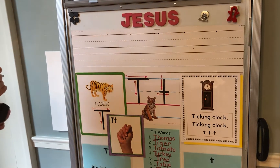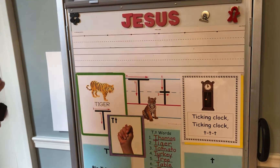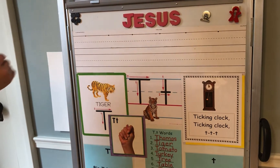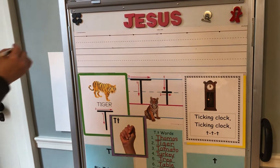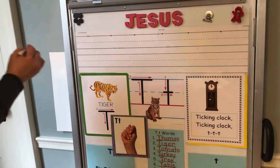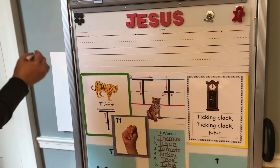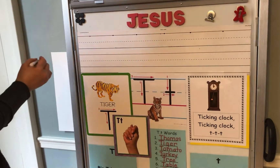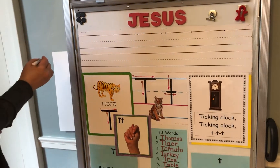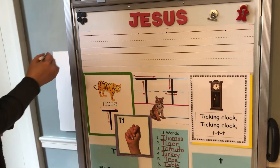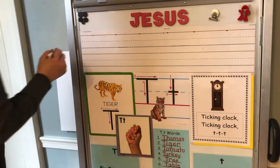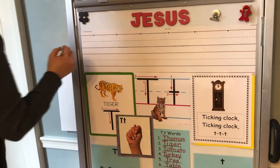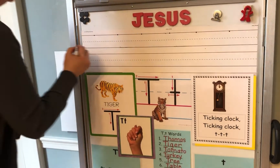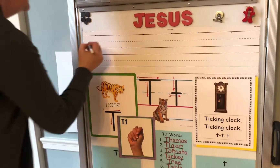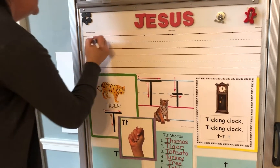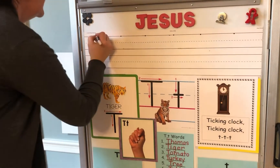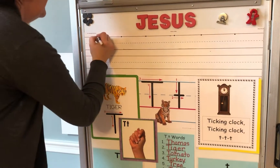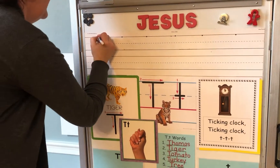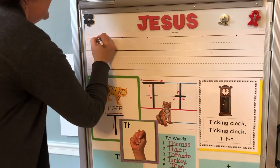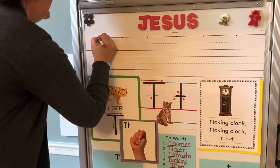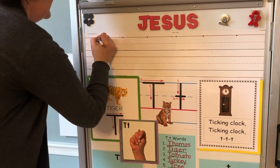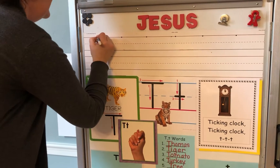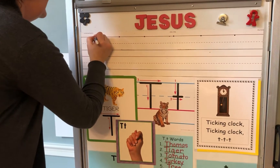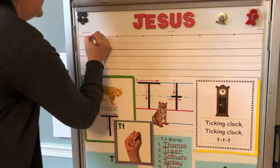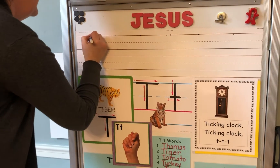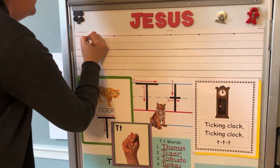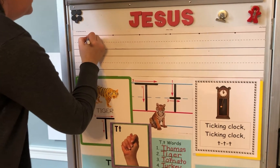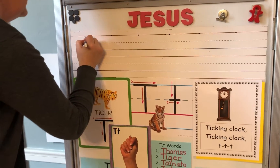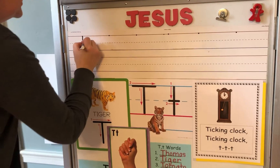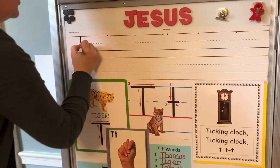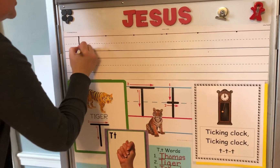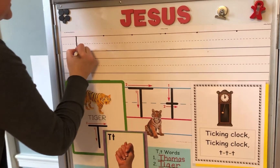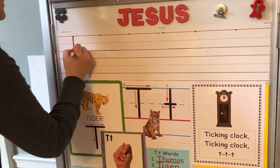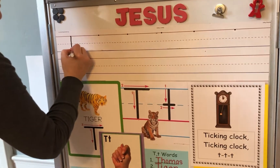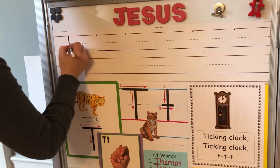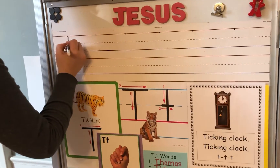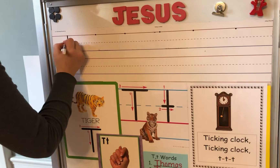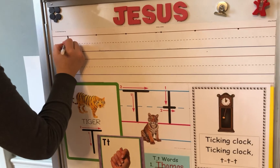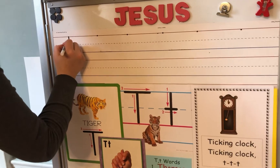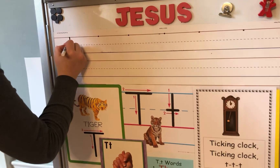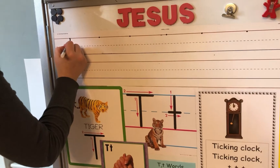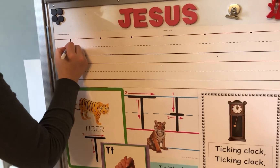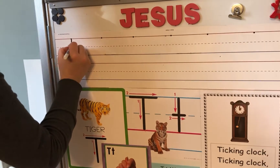And now let's make our letter buddies. Make your T.